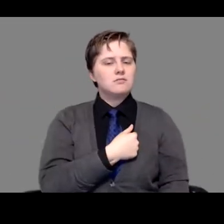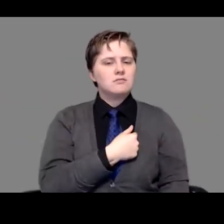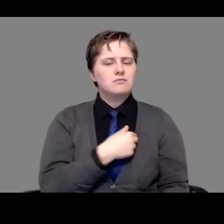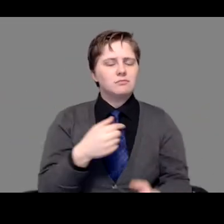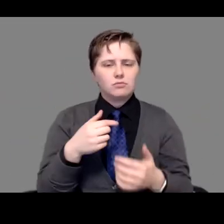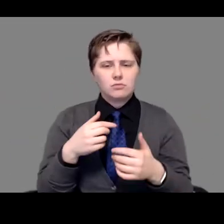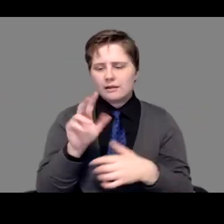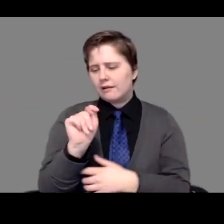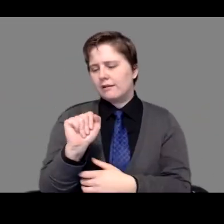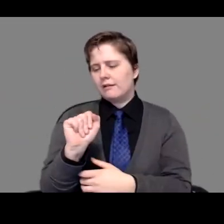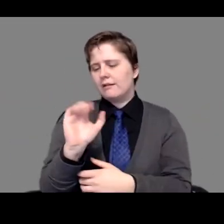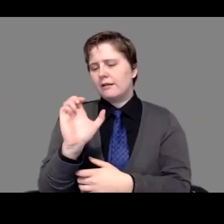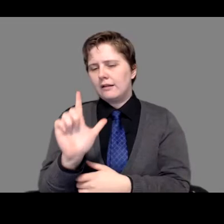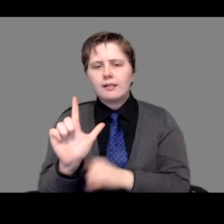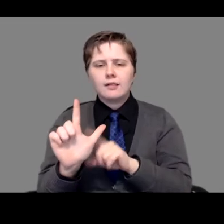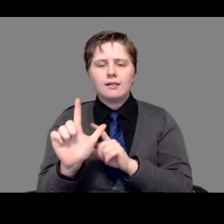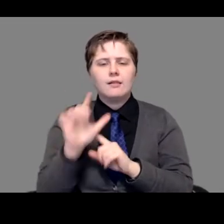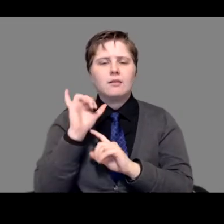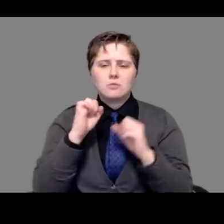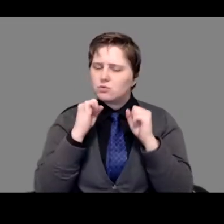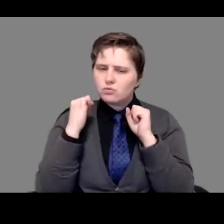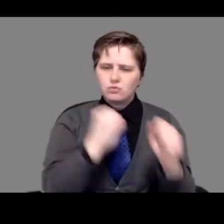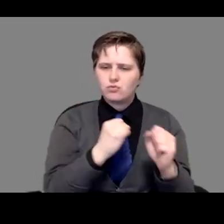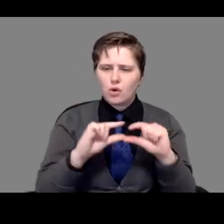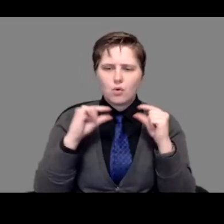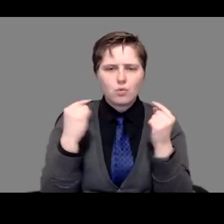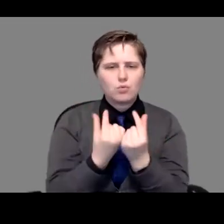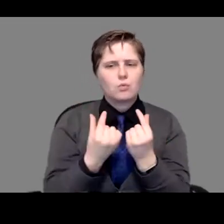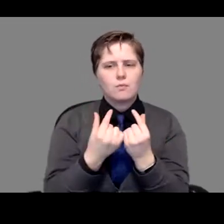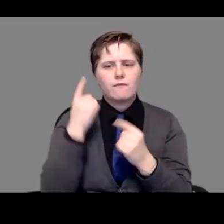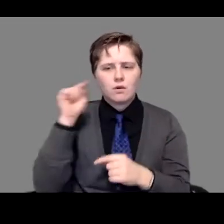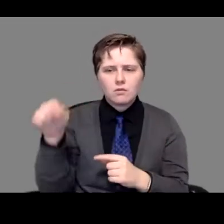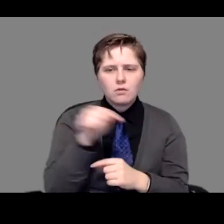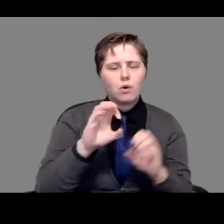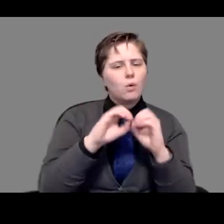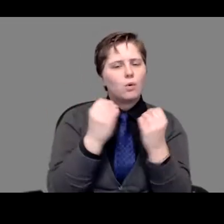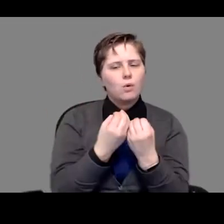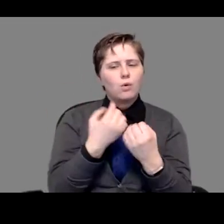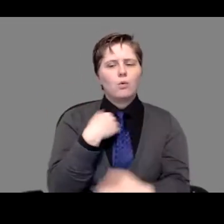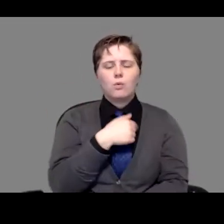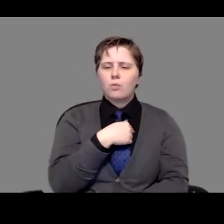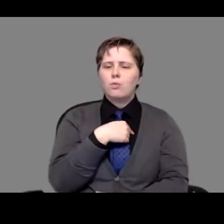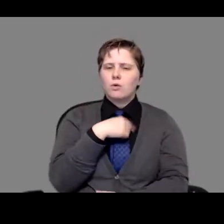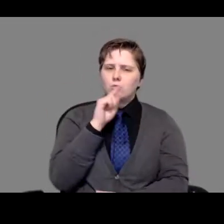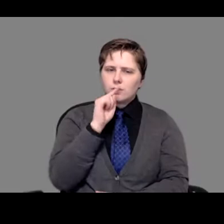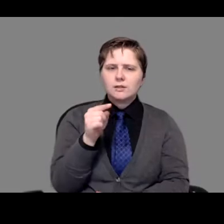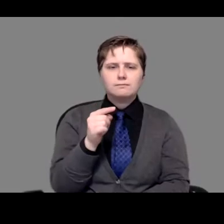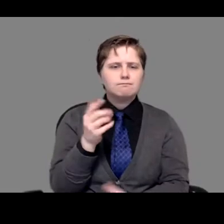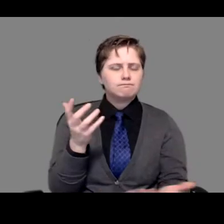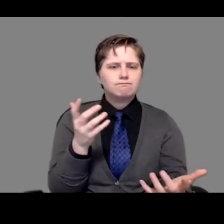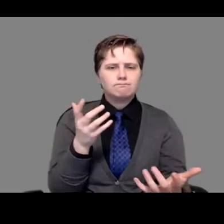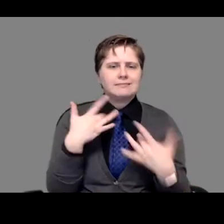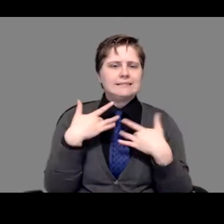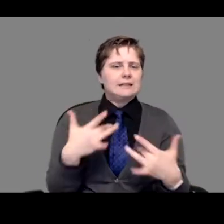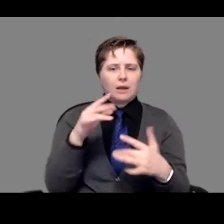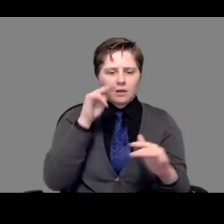Tackle has been a strong a group of those organizations that we would ultimately, kind of typically